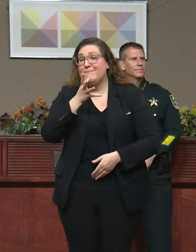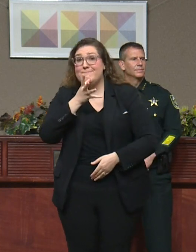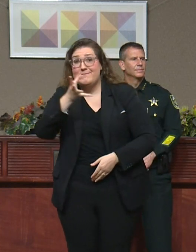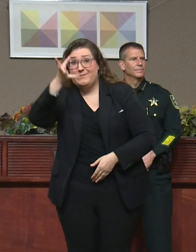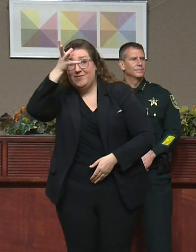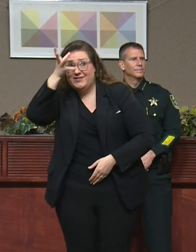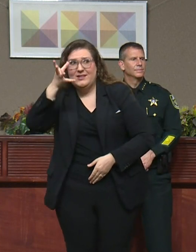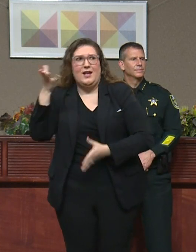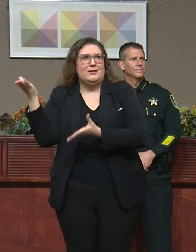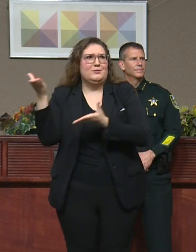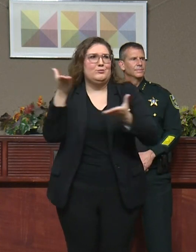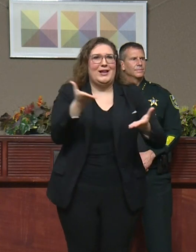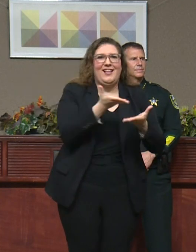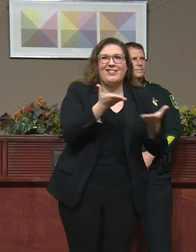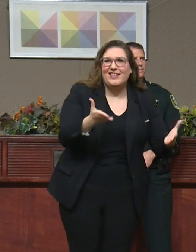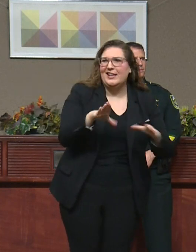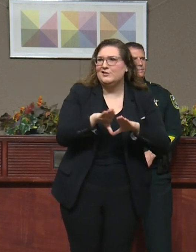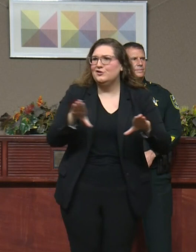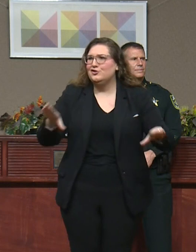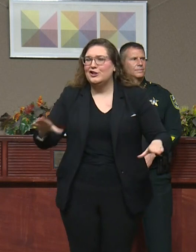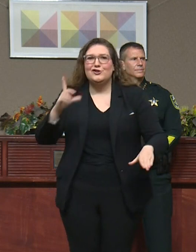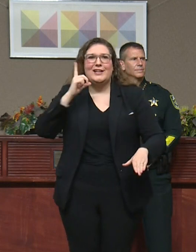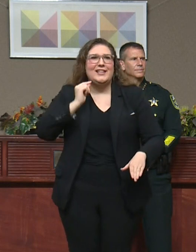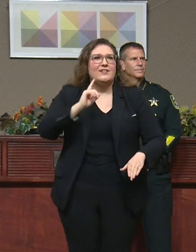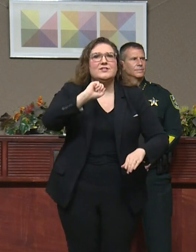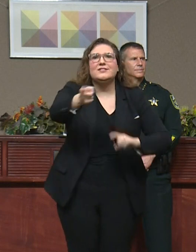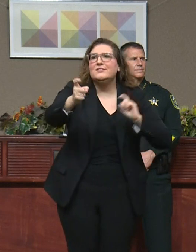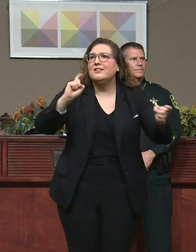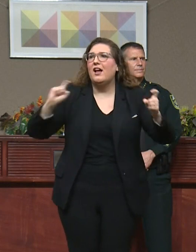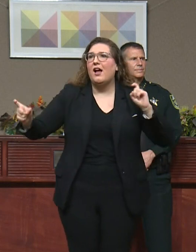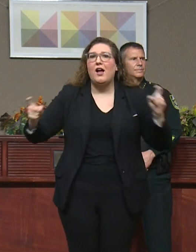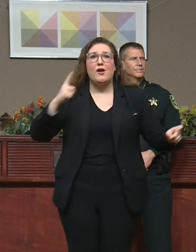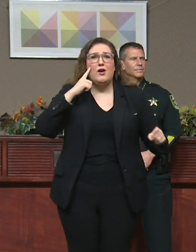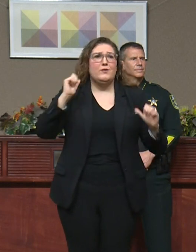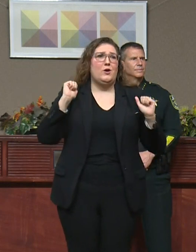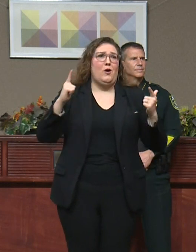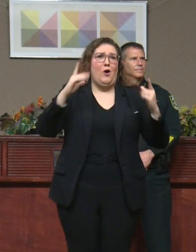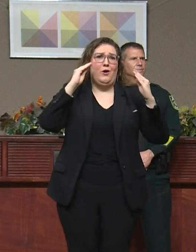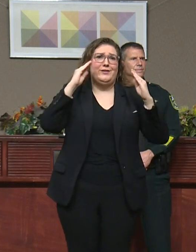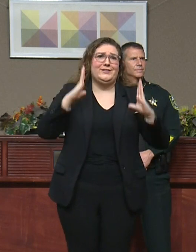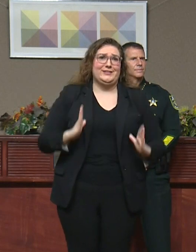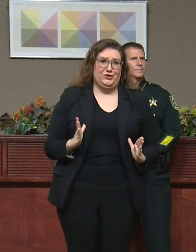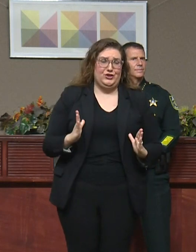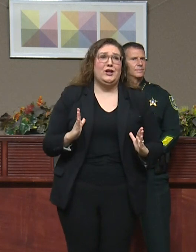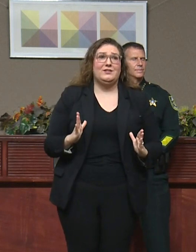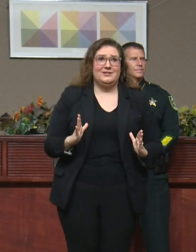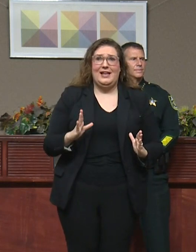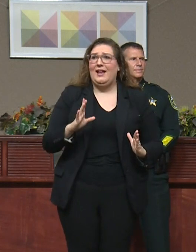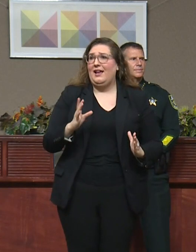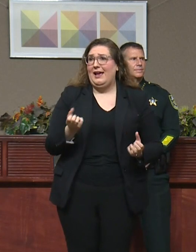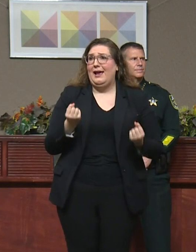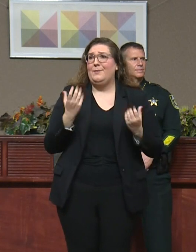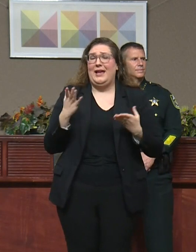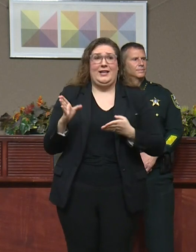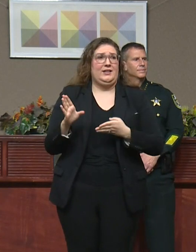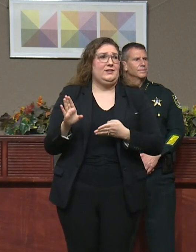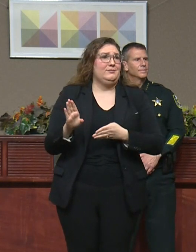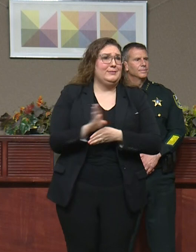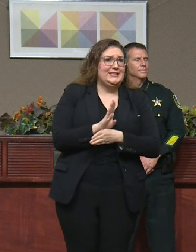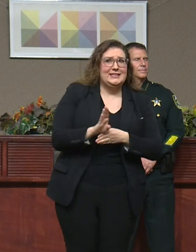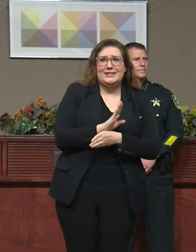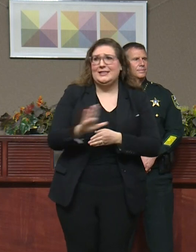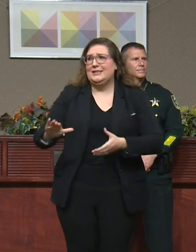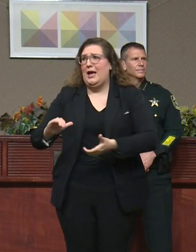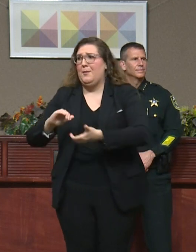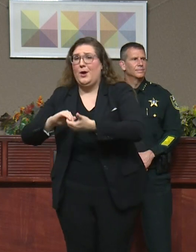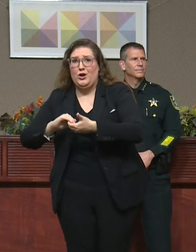children bringing in gifts, so many of our partners in education providing bonuses for our teachers by way